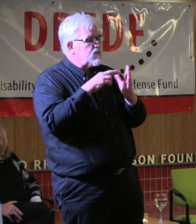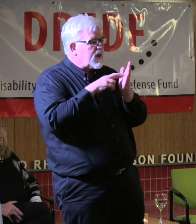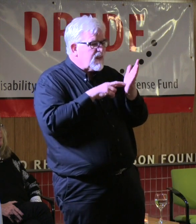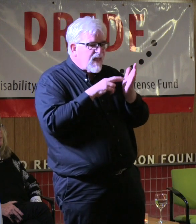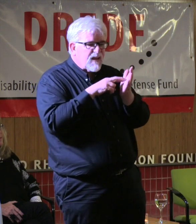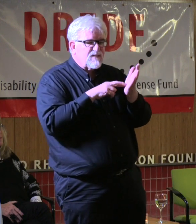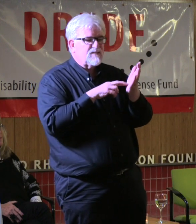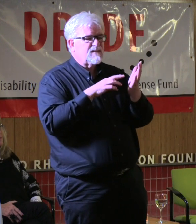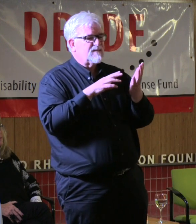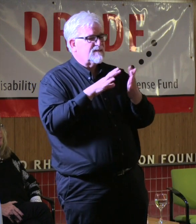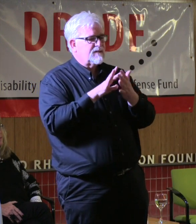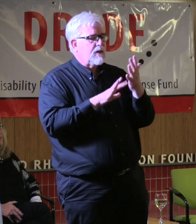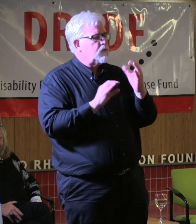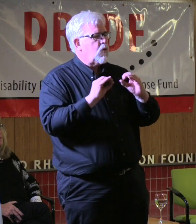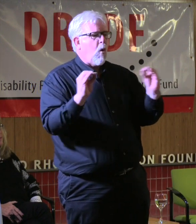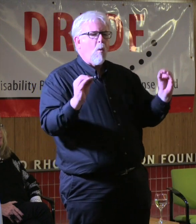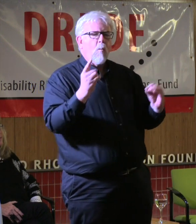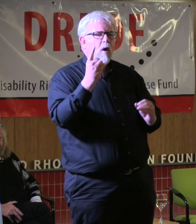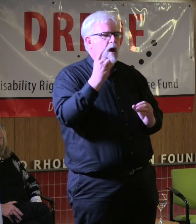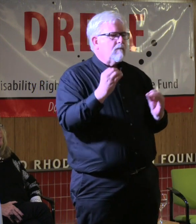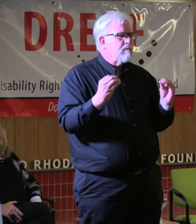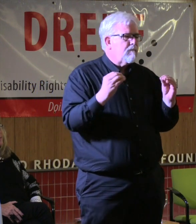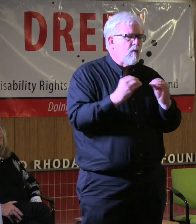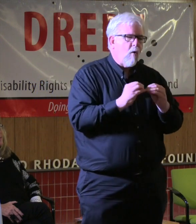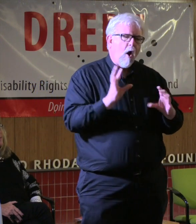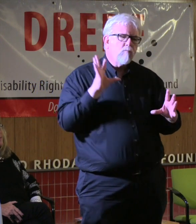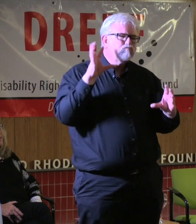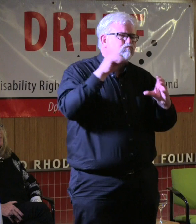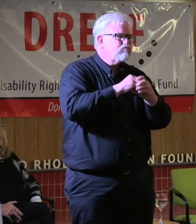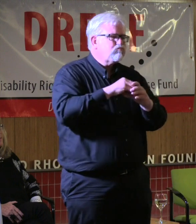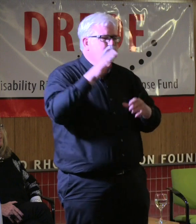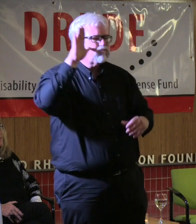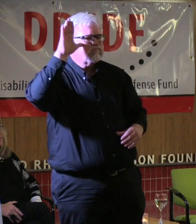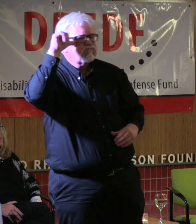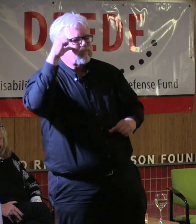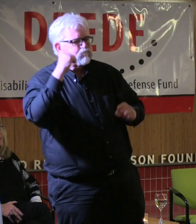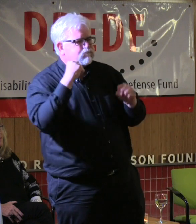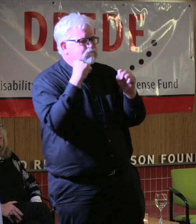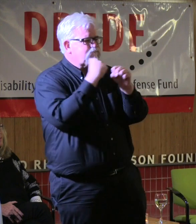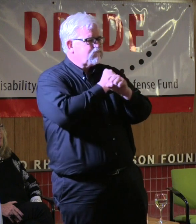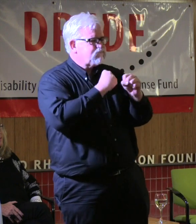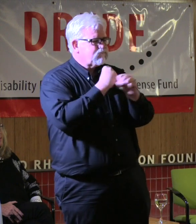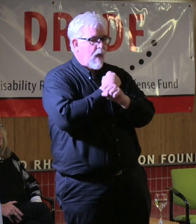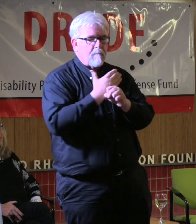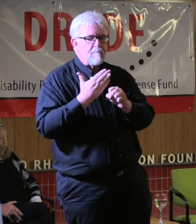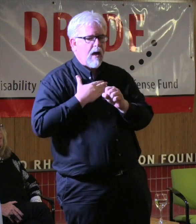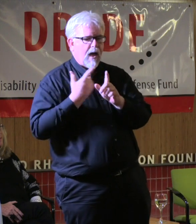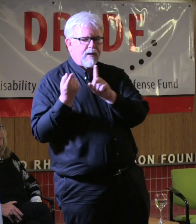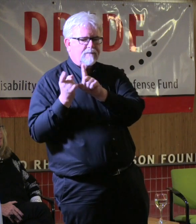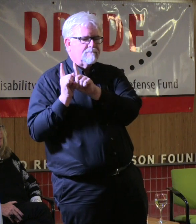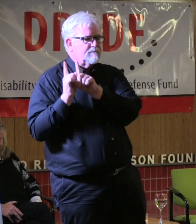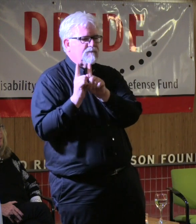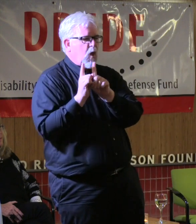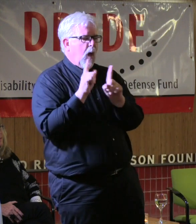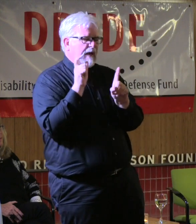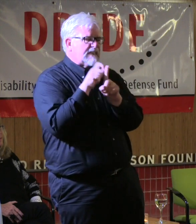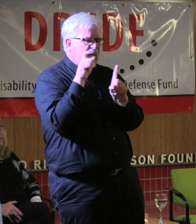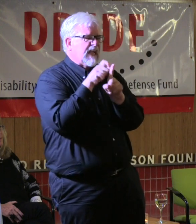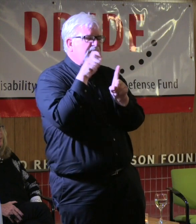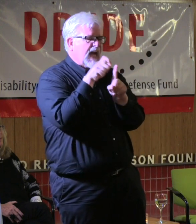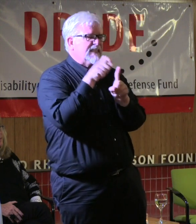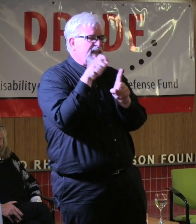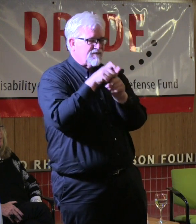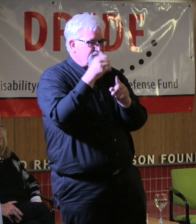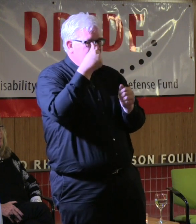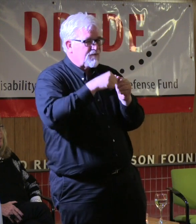regulations, no one has been more consistent, forceful, and been my companion woodpecker. No one has been